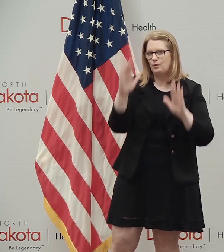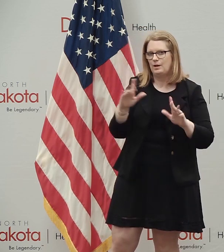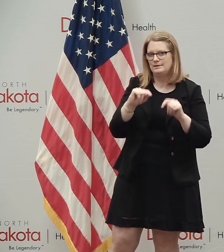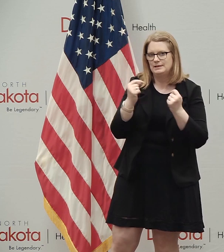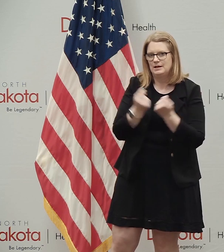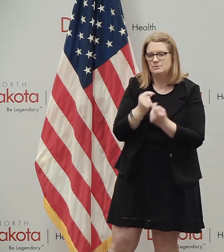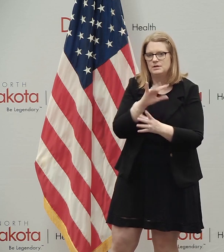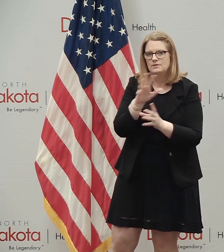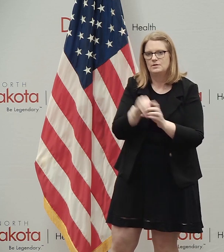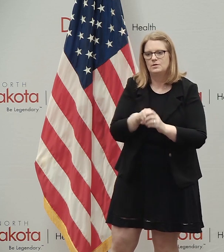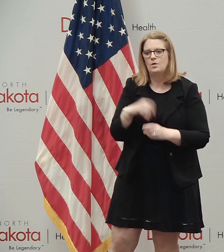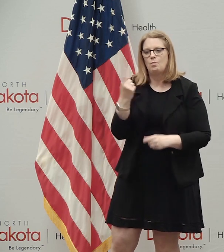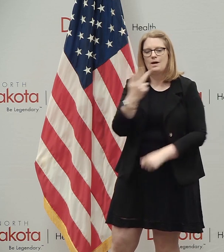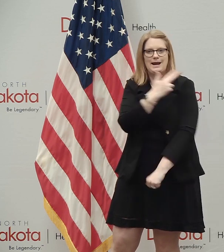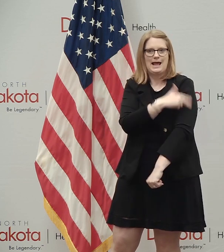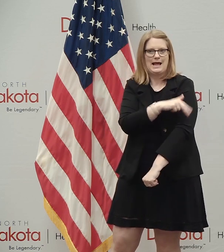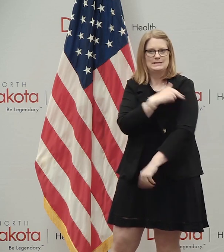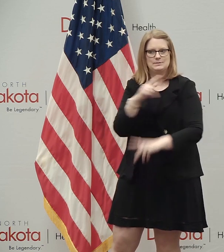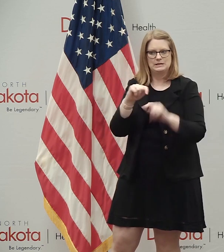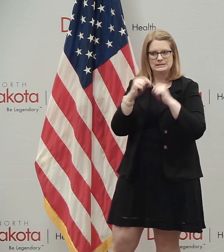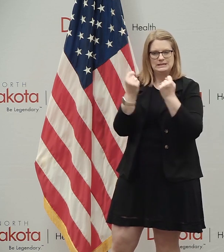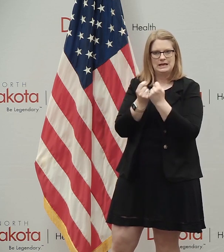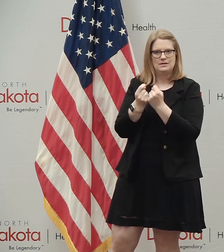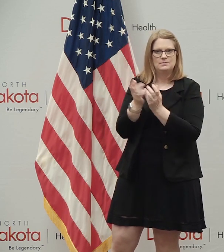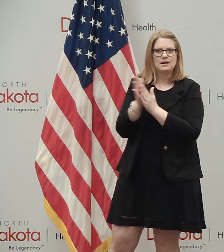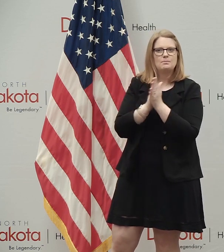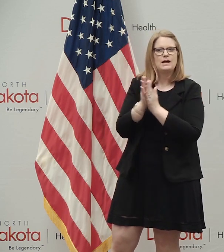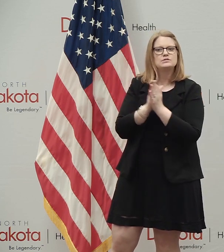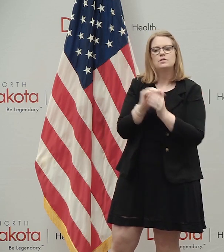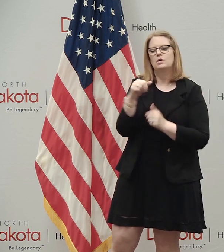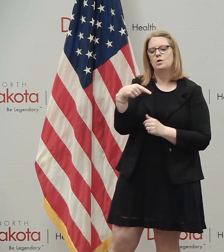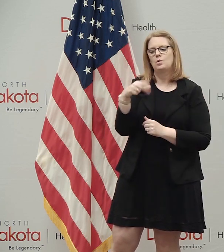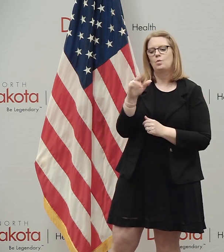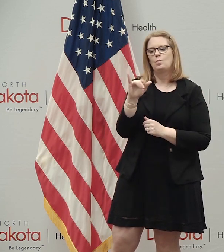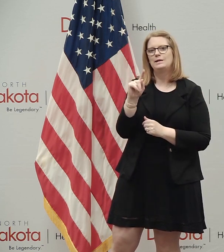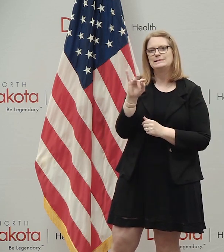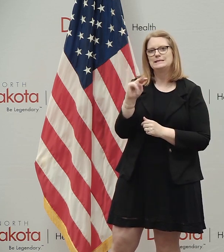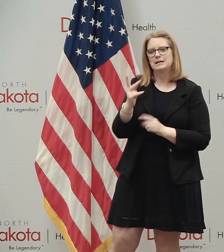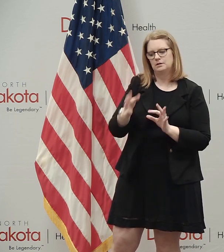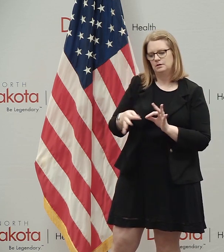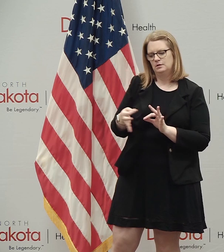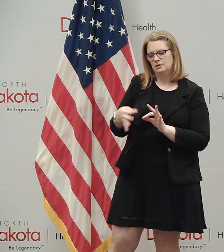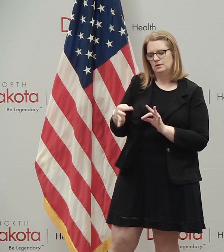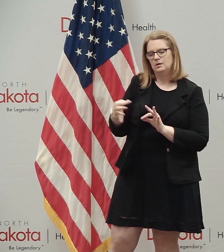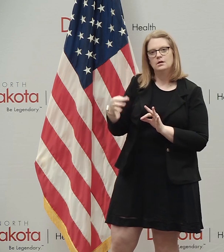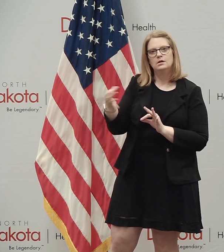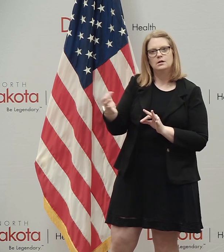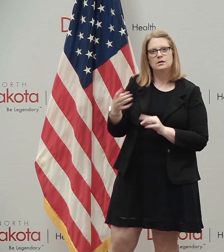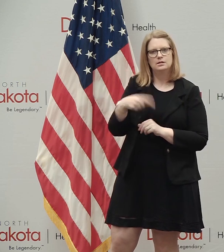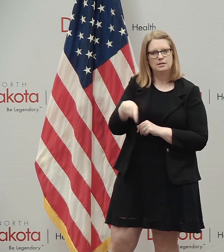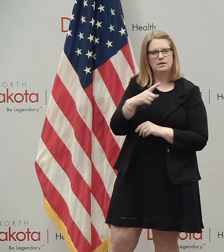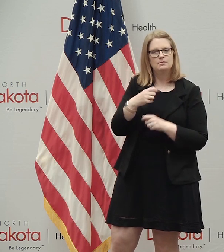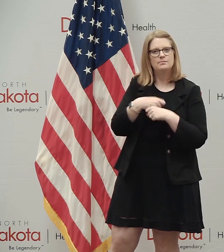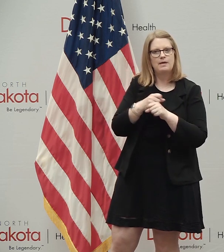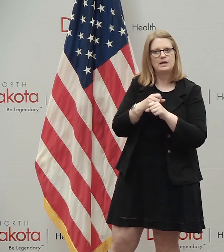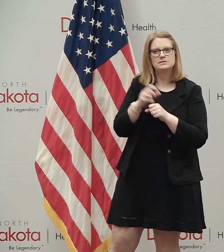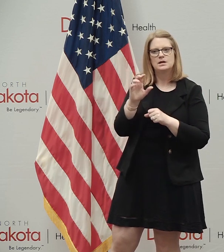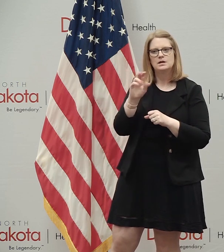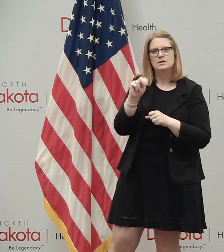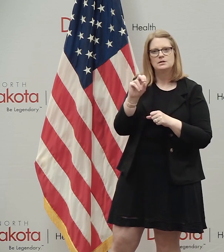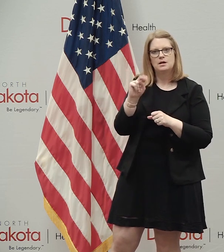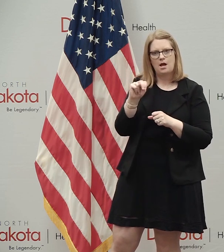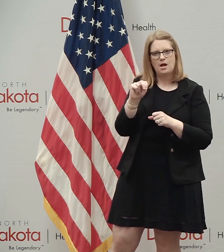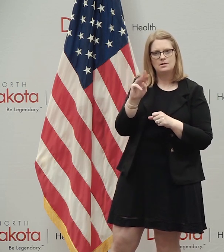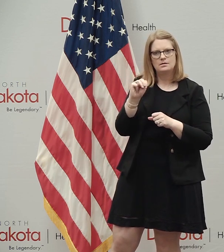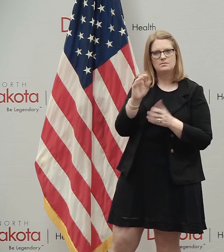jumped in. One hospital team member with a passion for quilting has been leading an effort with a group of patients to make non-medical cloth masks